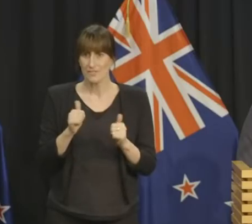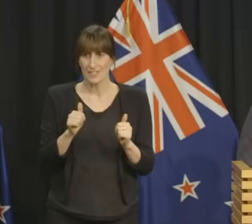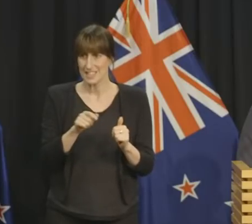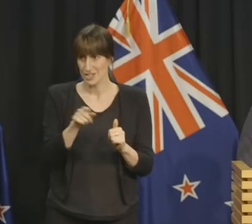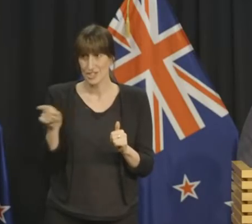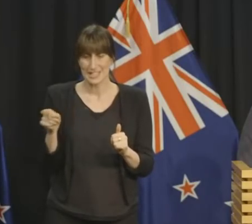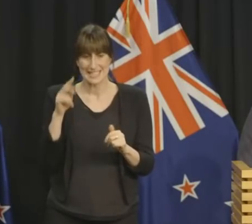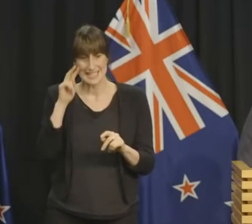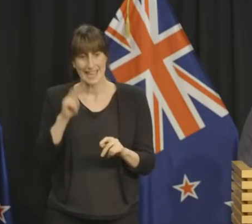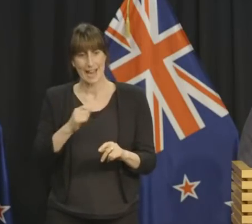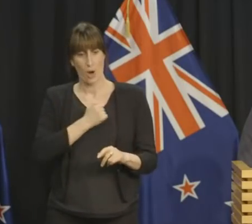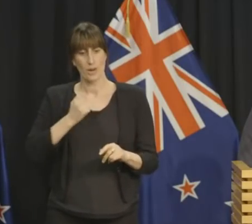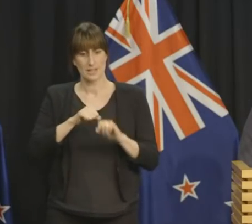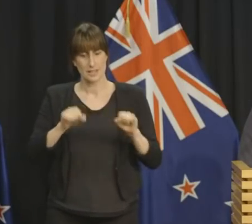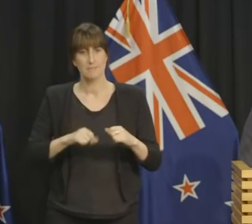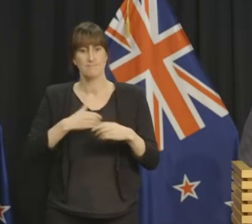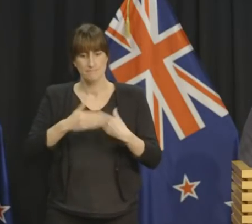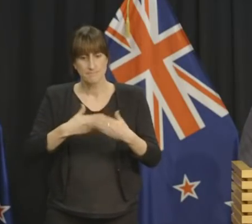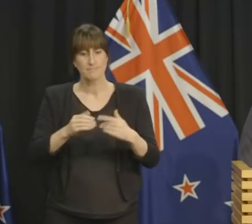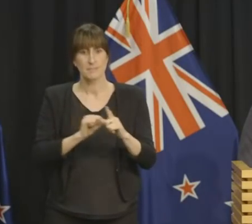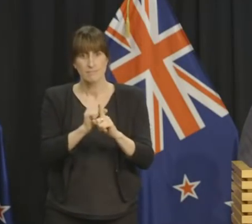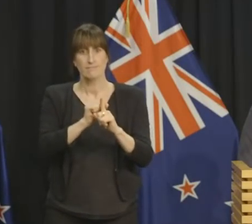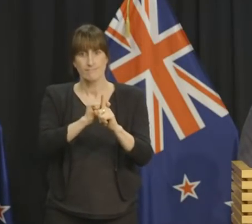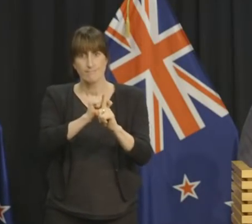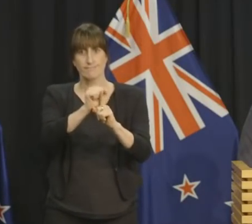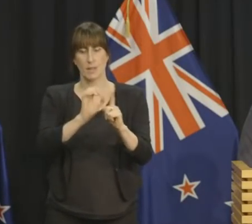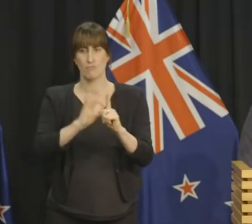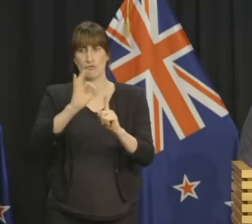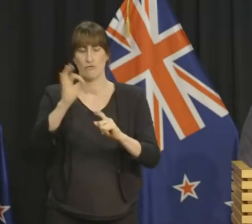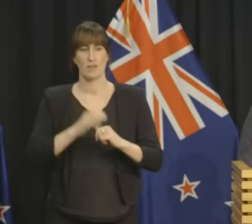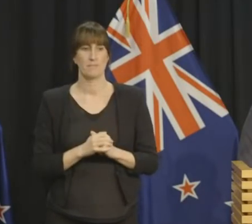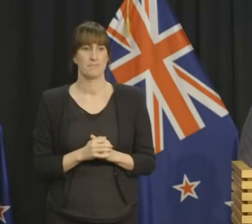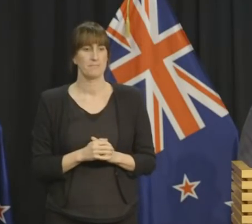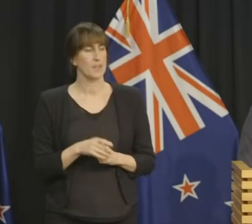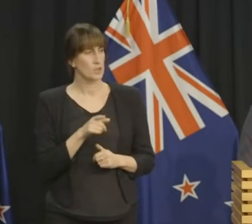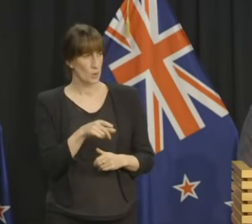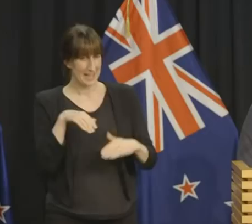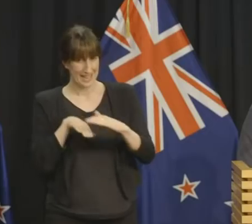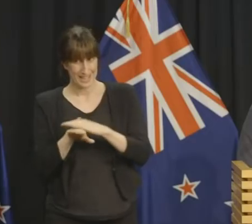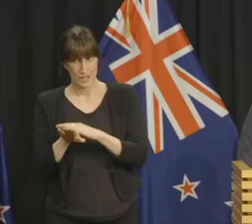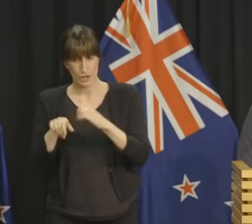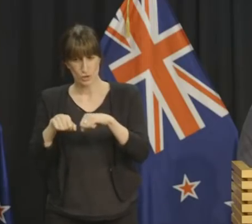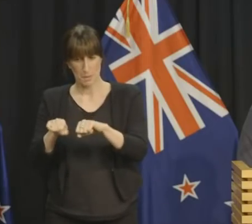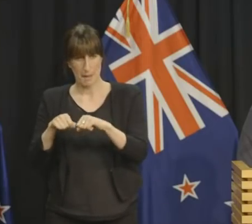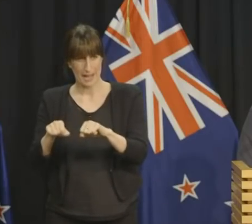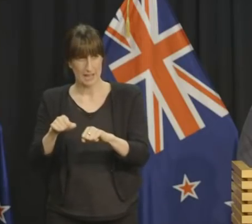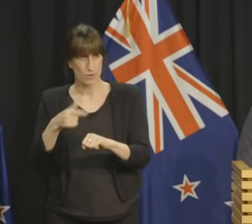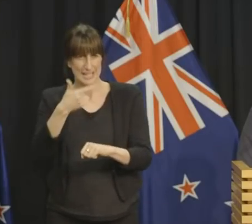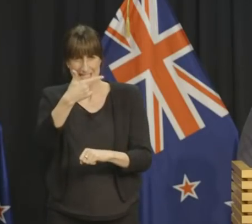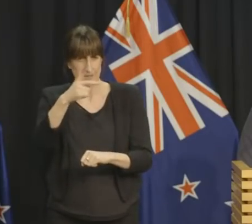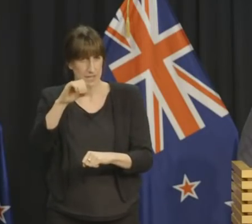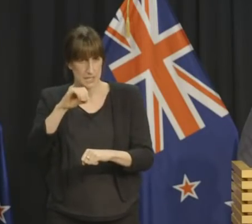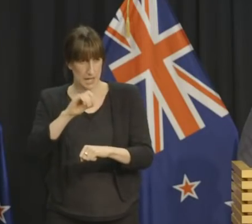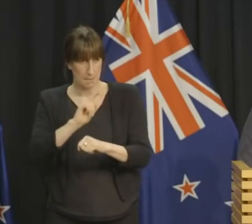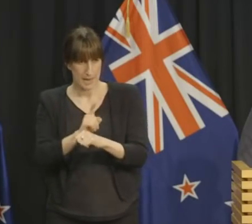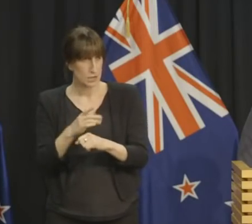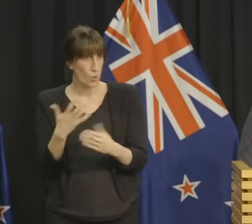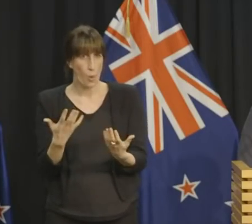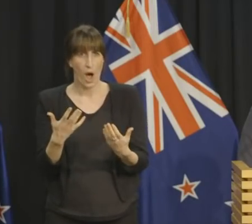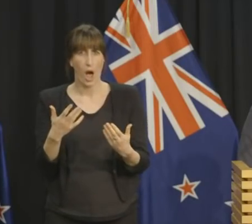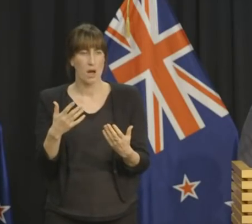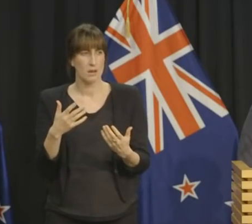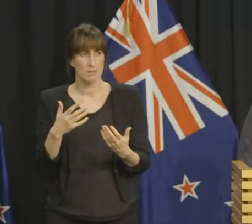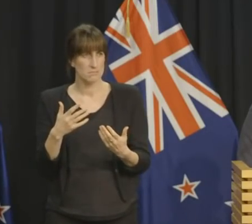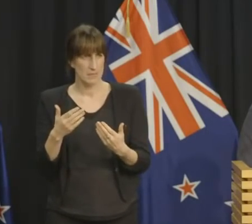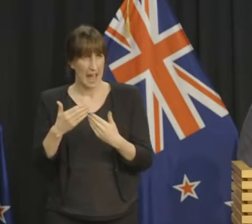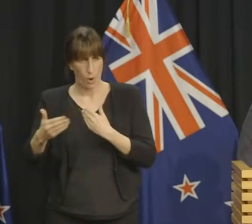ongoing basis, and that will continue to happen. How many of the 70 minutes was he inside the supermarket? I don't have an exact time for that. It could be